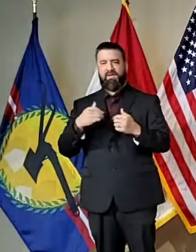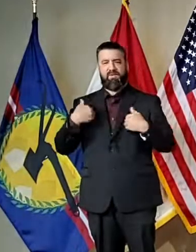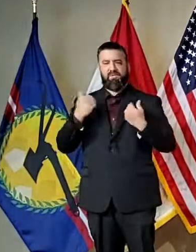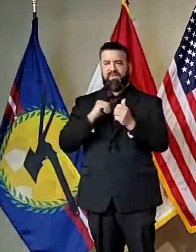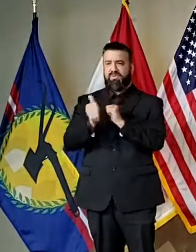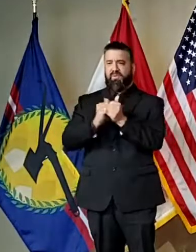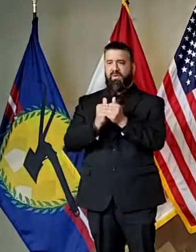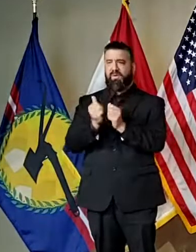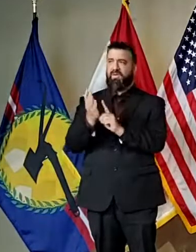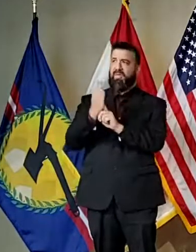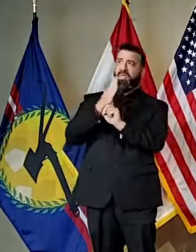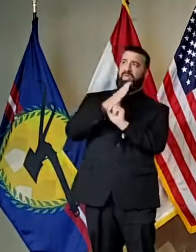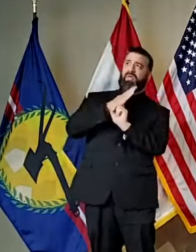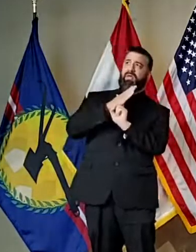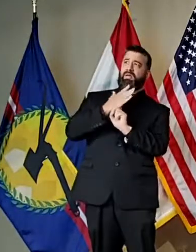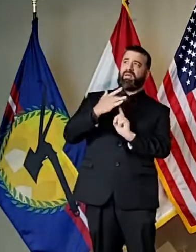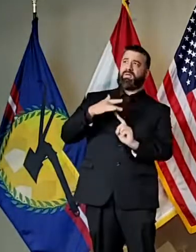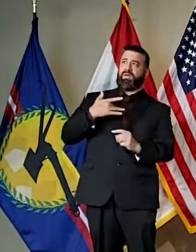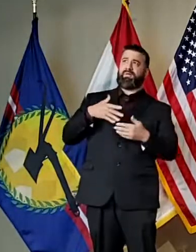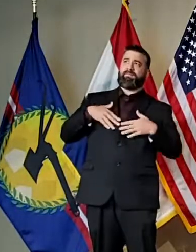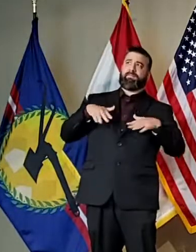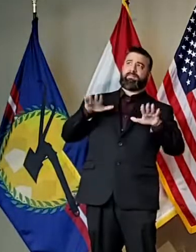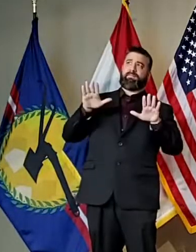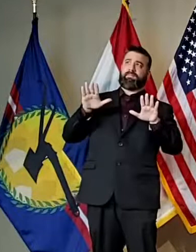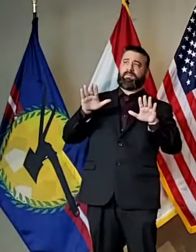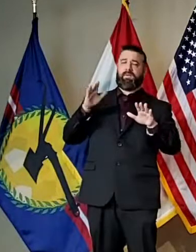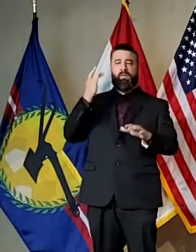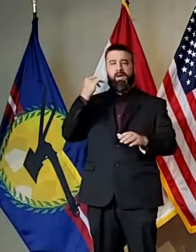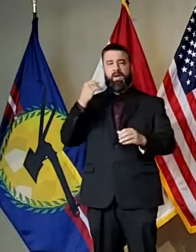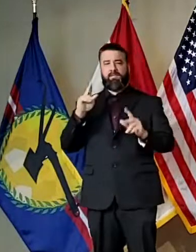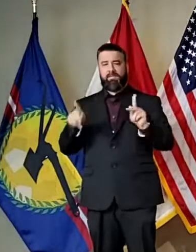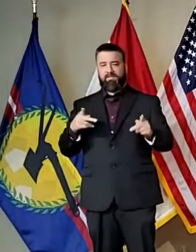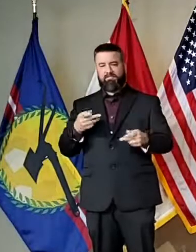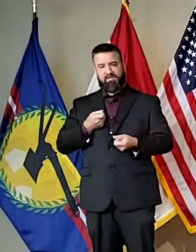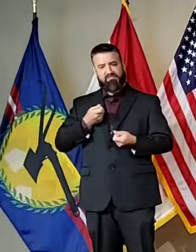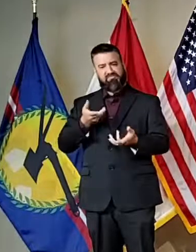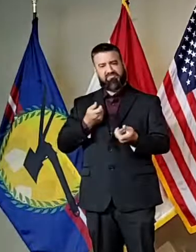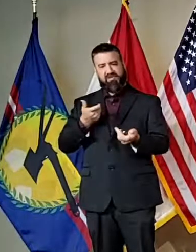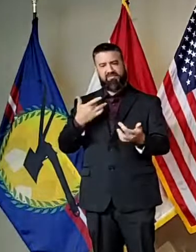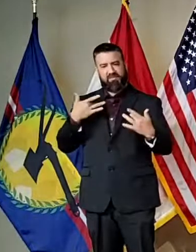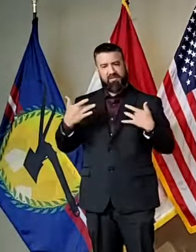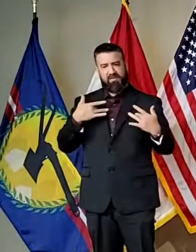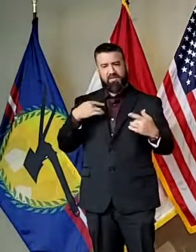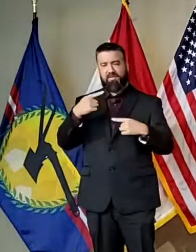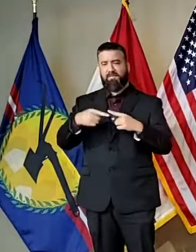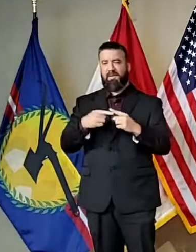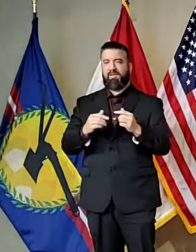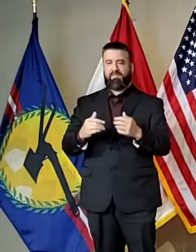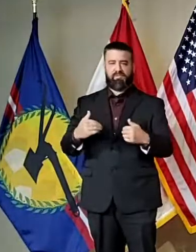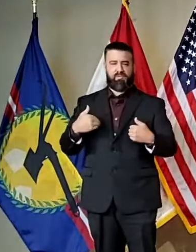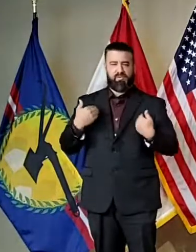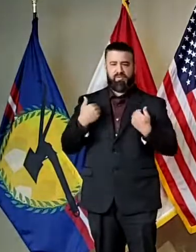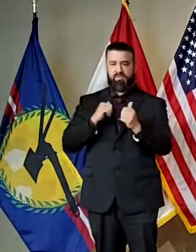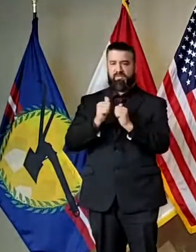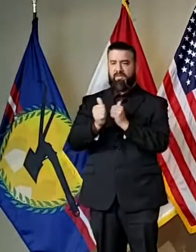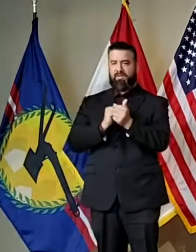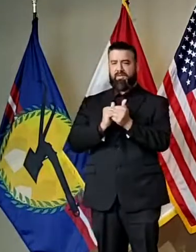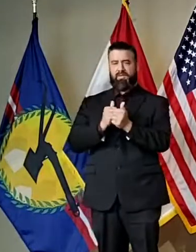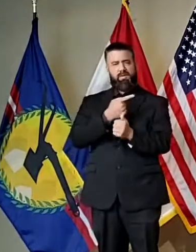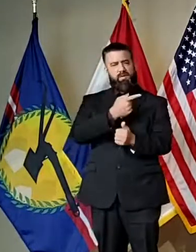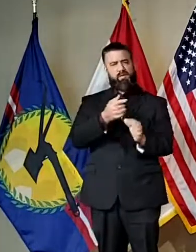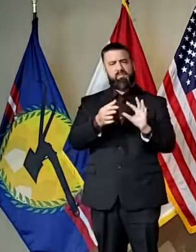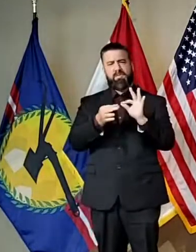various people who have expressed concern about the restrictions on youth sports. You spoke about some figures there, some scientific